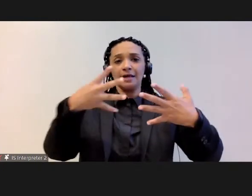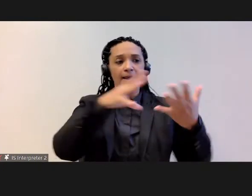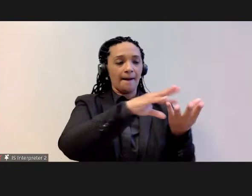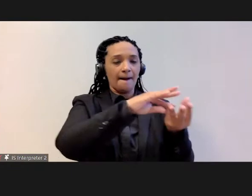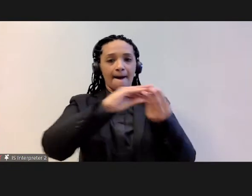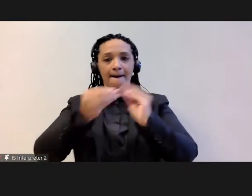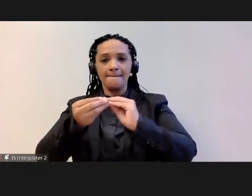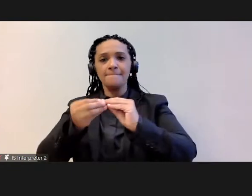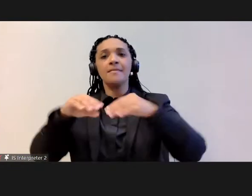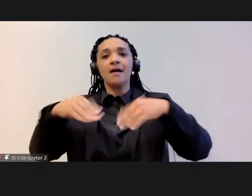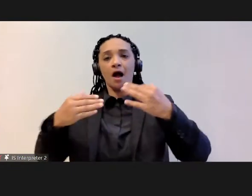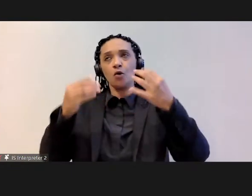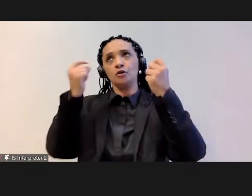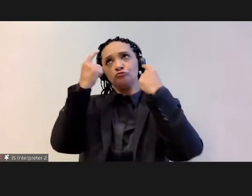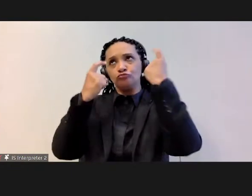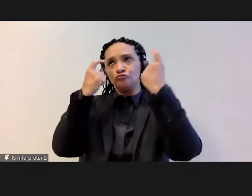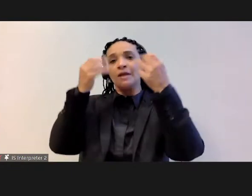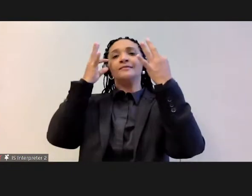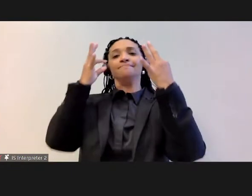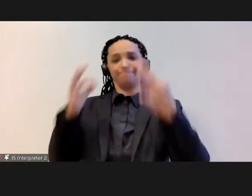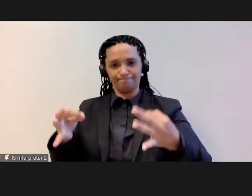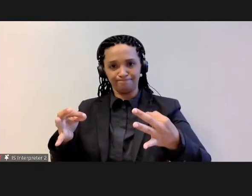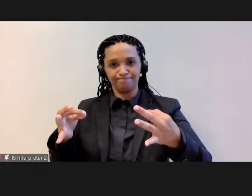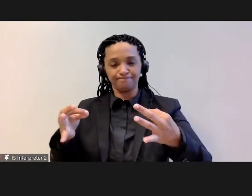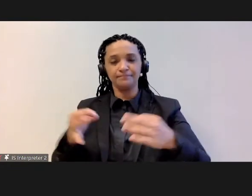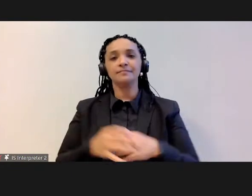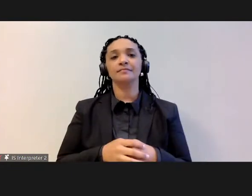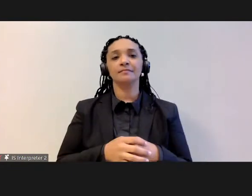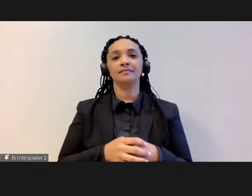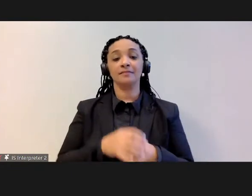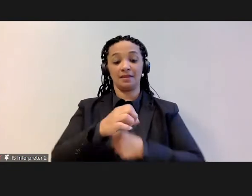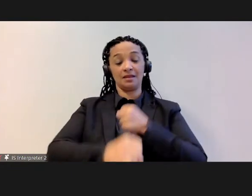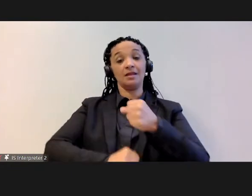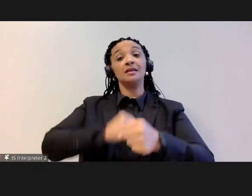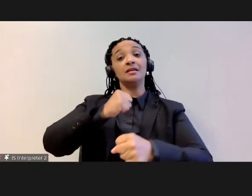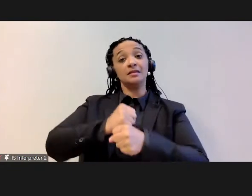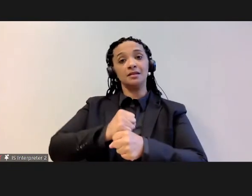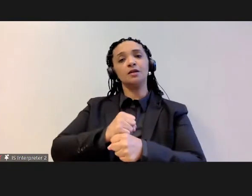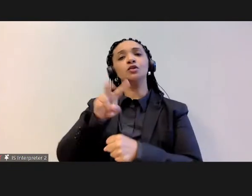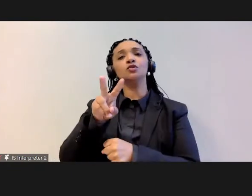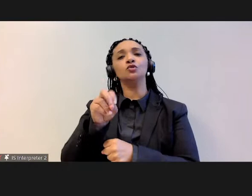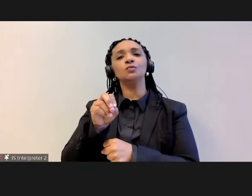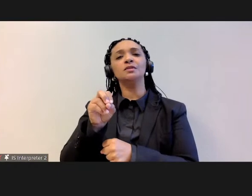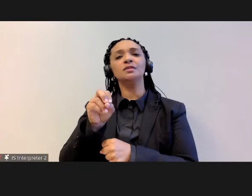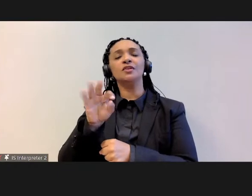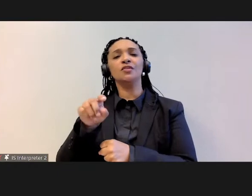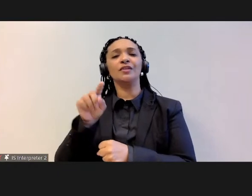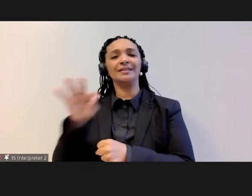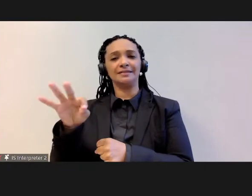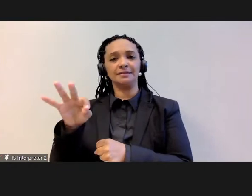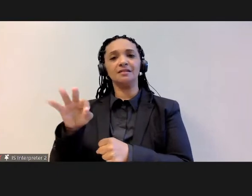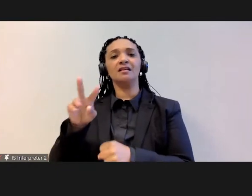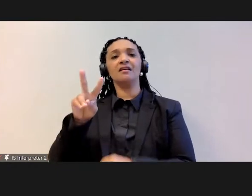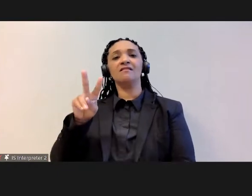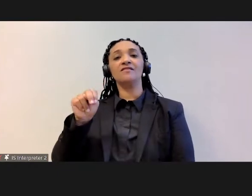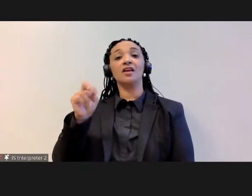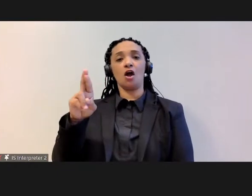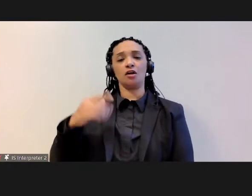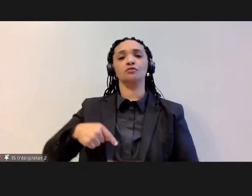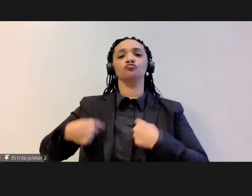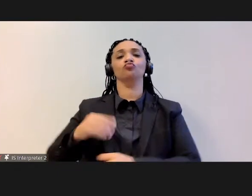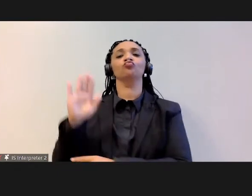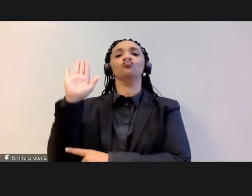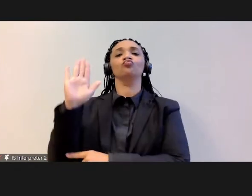in 2022, Malawi also conducted the voluntary national review. And we made a